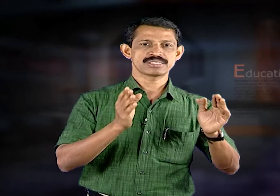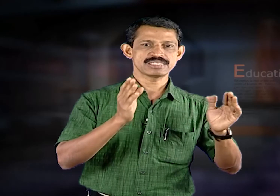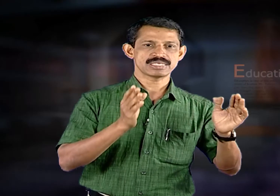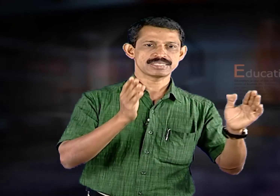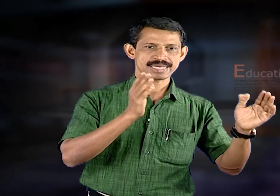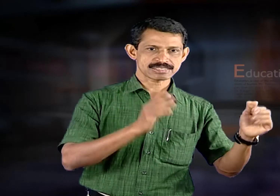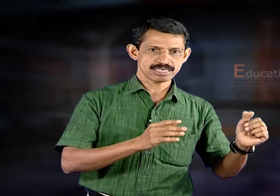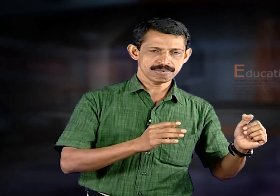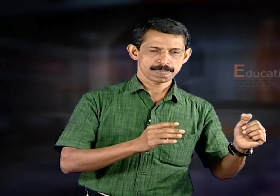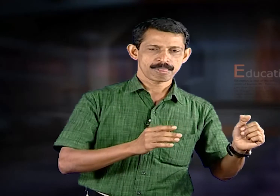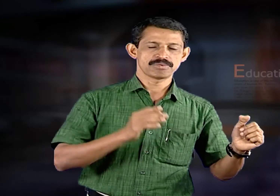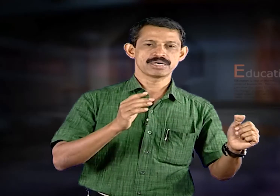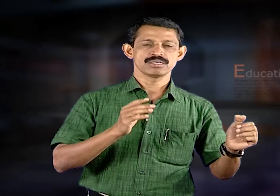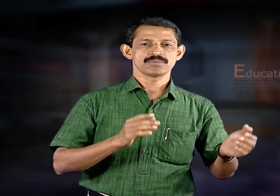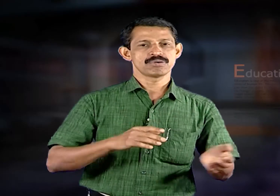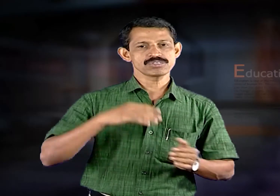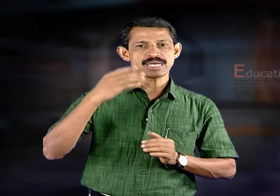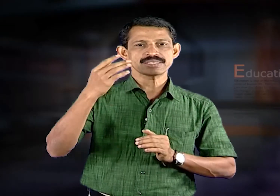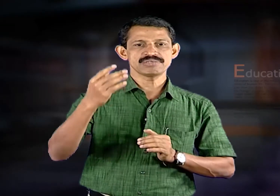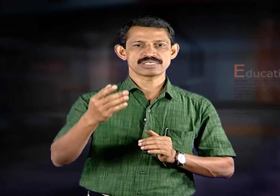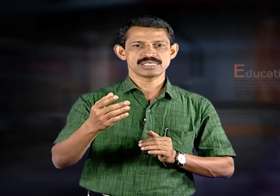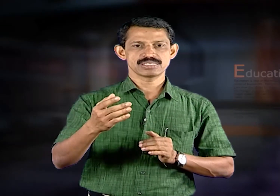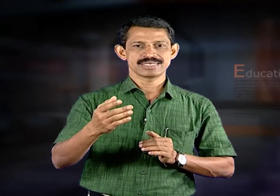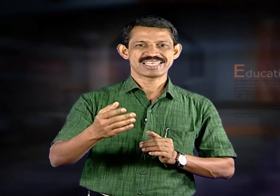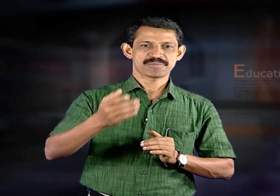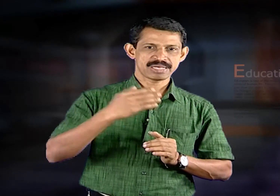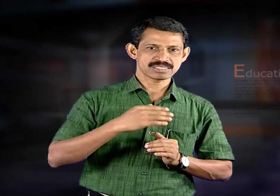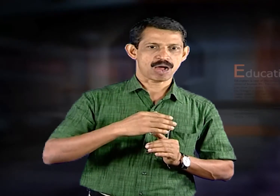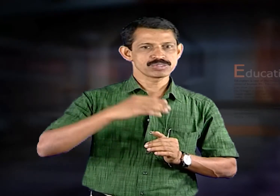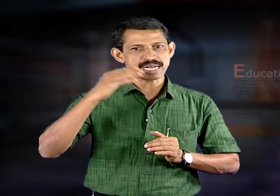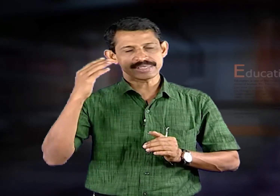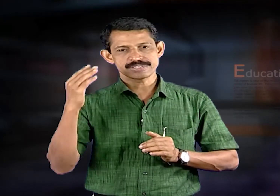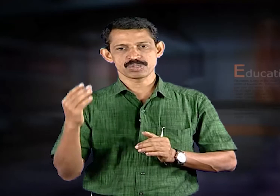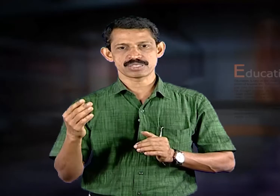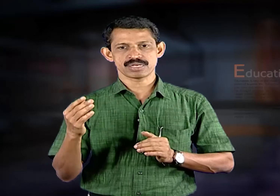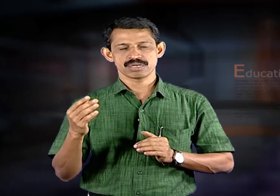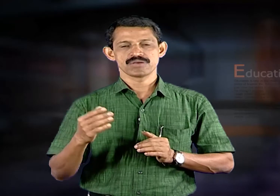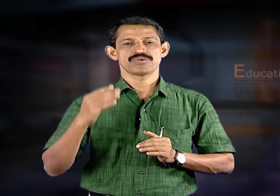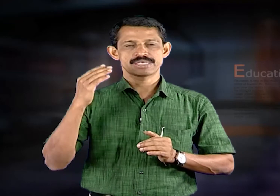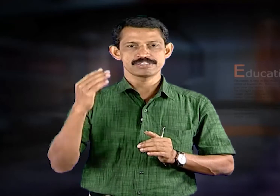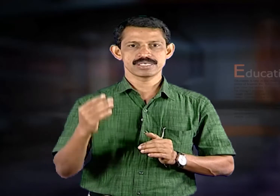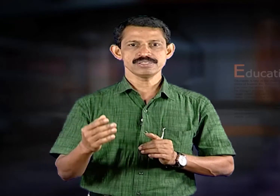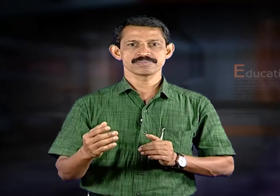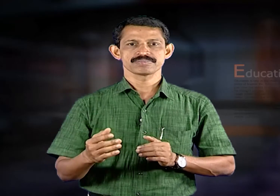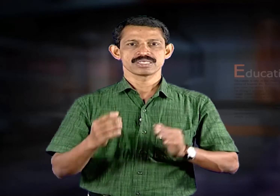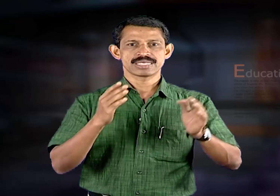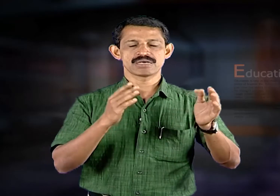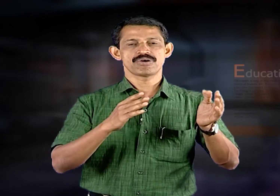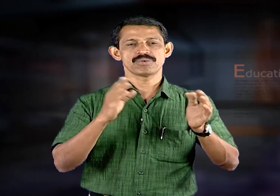teacher interaction, where most activities take place outside the institution, for instance in the form of